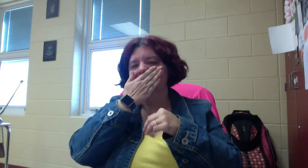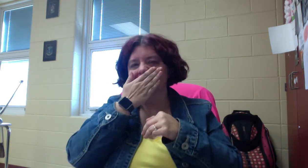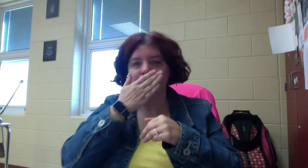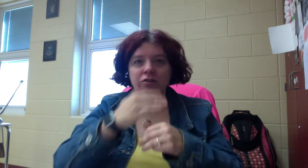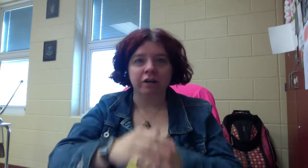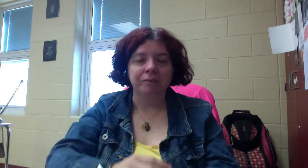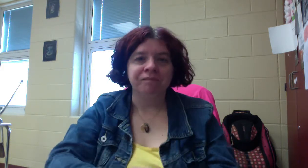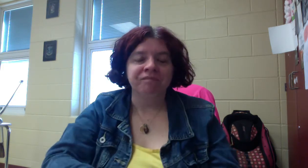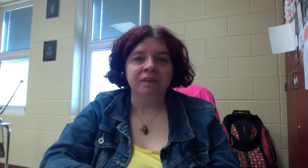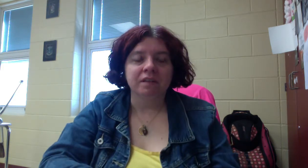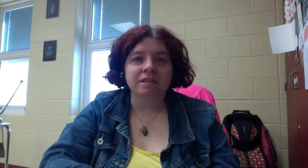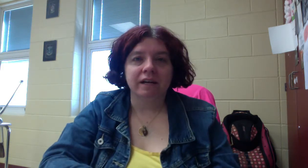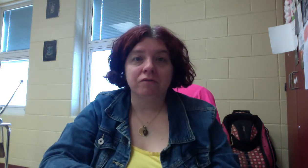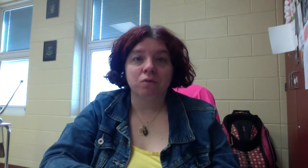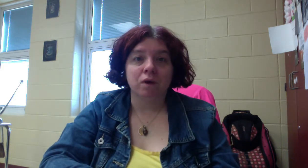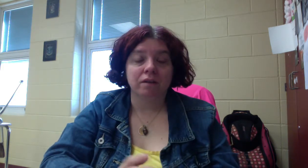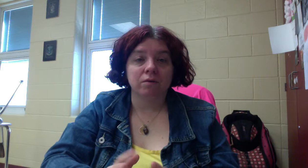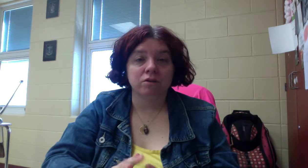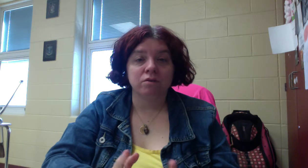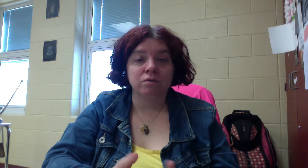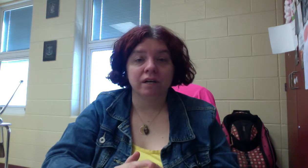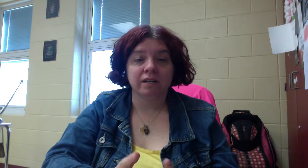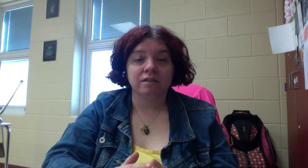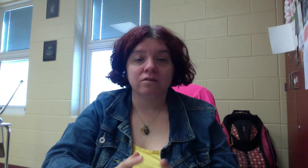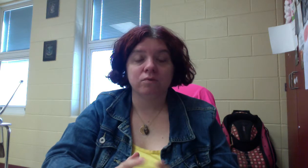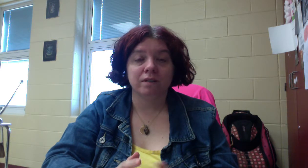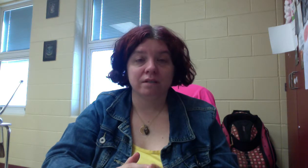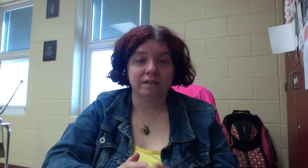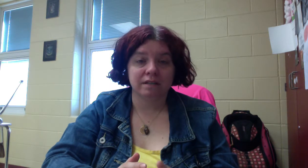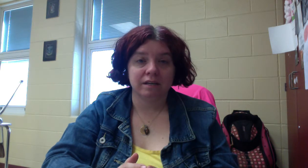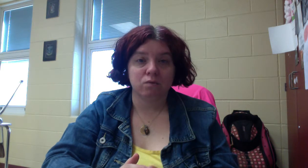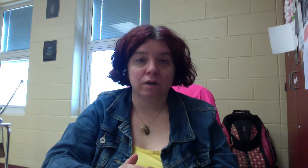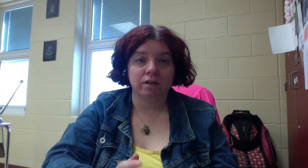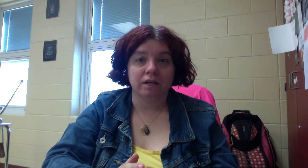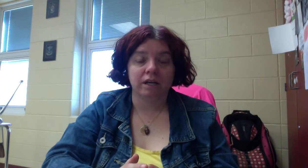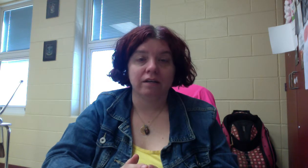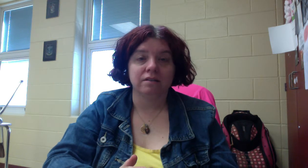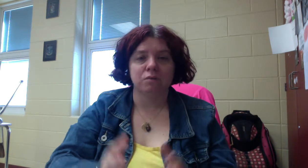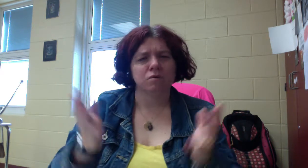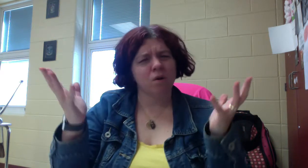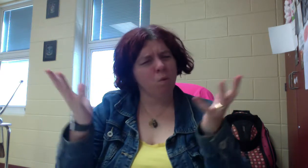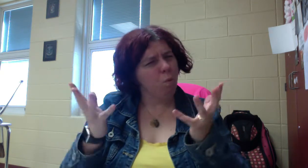Excuse me, sorry. The sign for what? There were two ways that I signed what in class. It was what